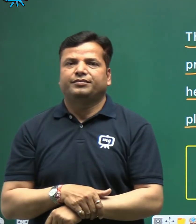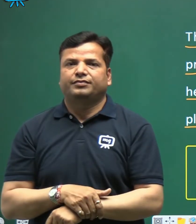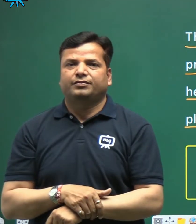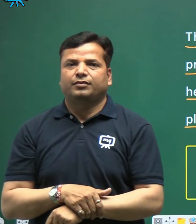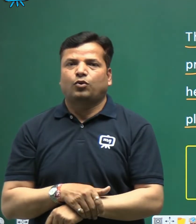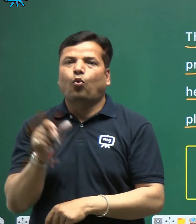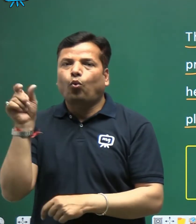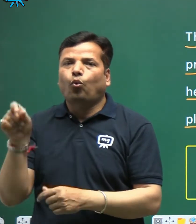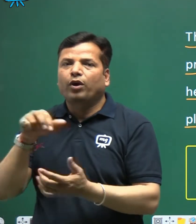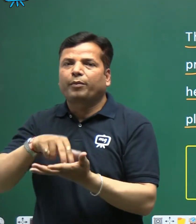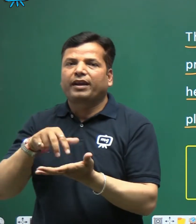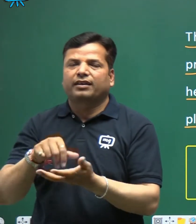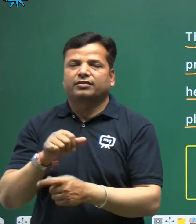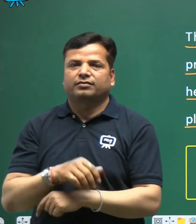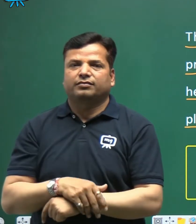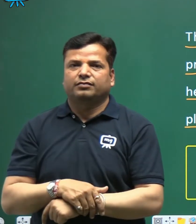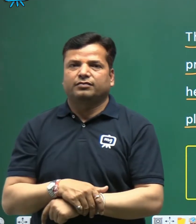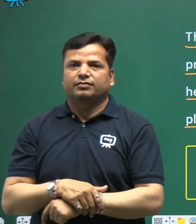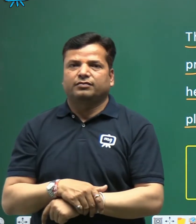Word meanings: